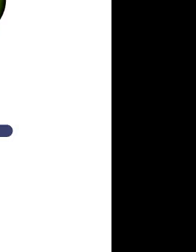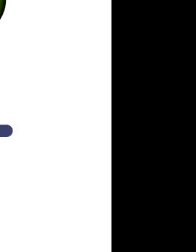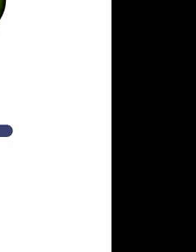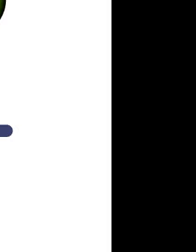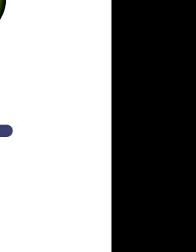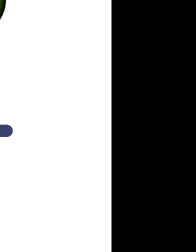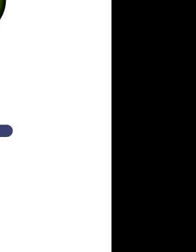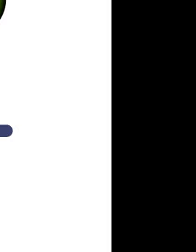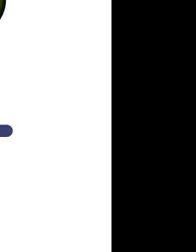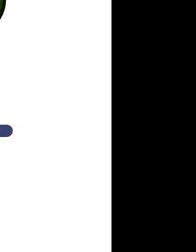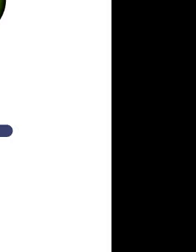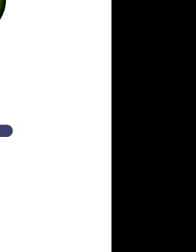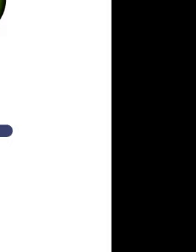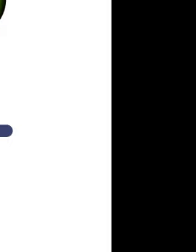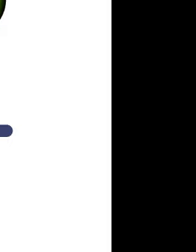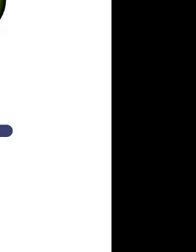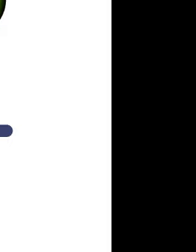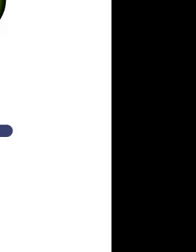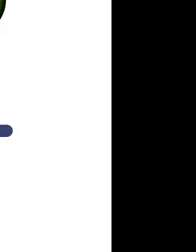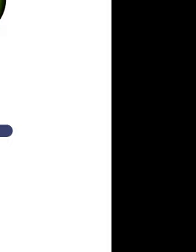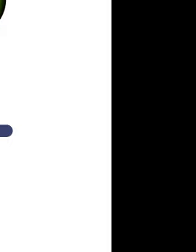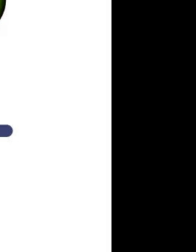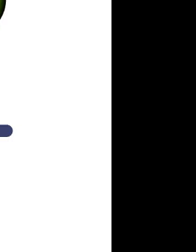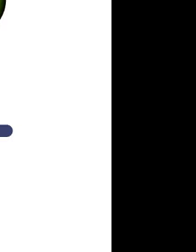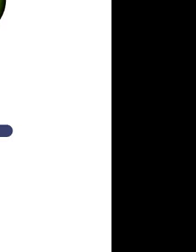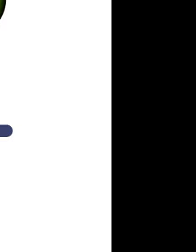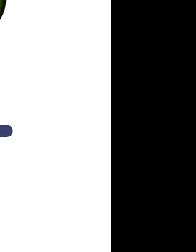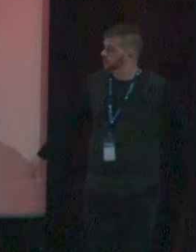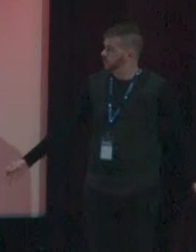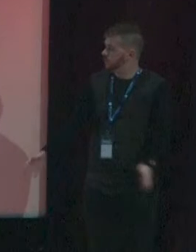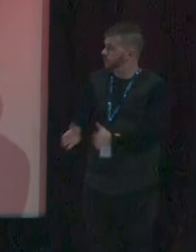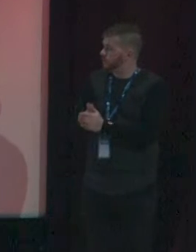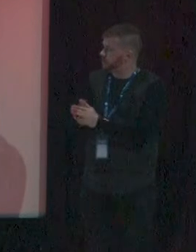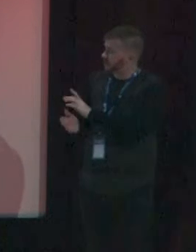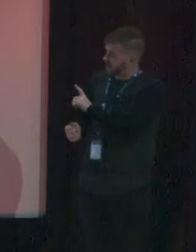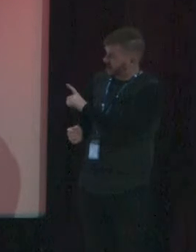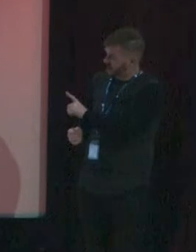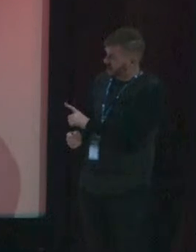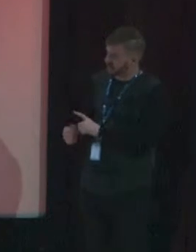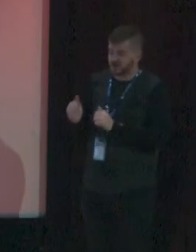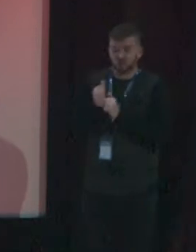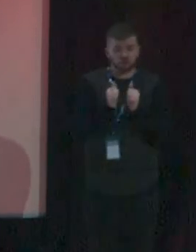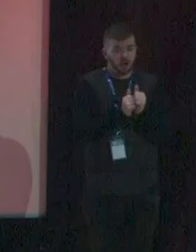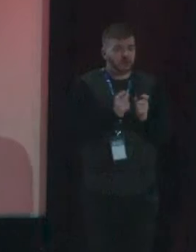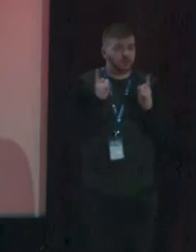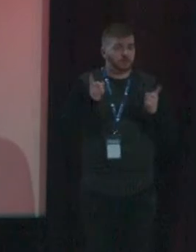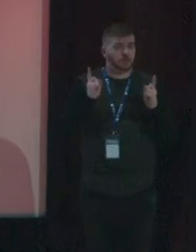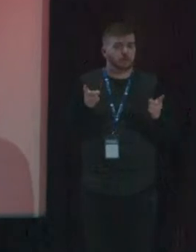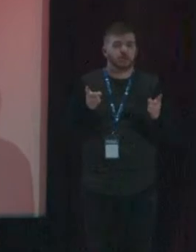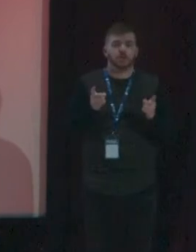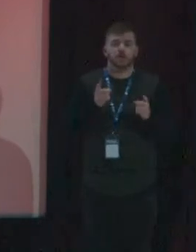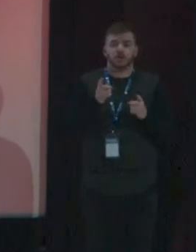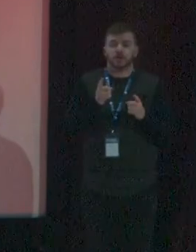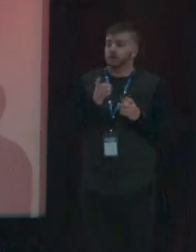left to their own devices to work out how to solve, right? That's more or less the structure of it. And it